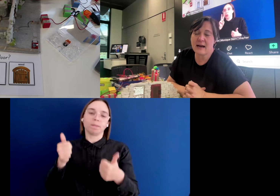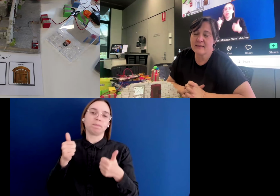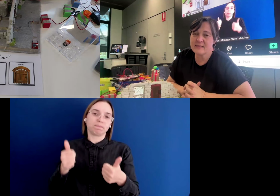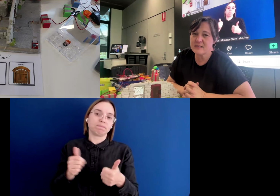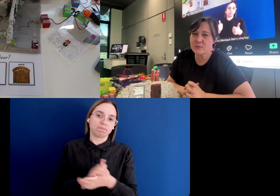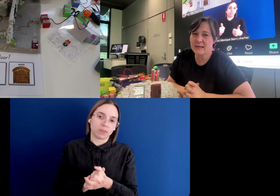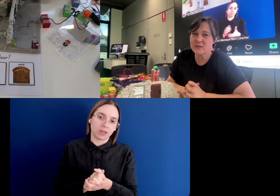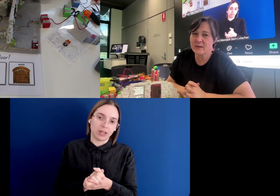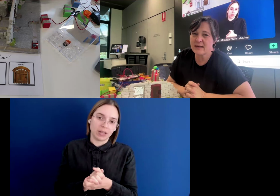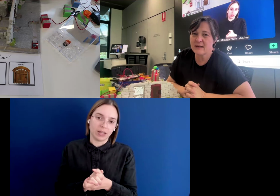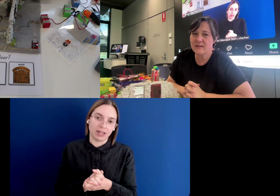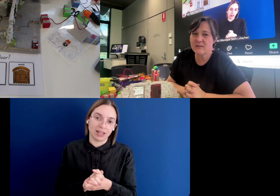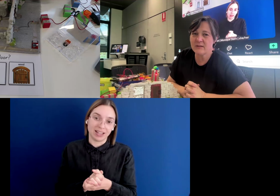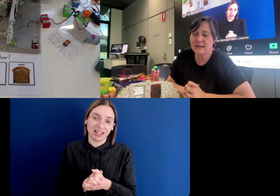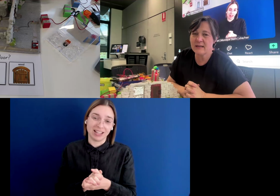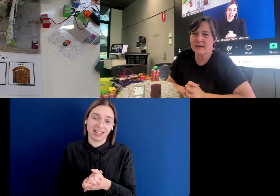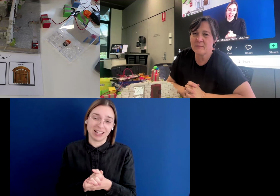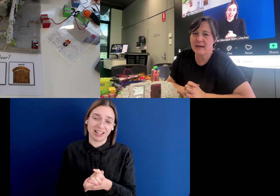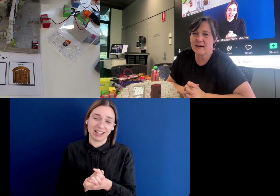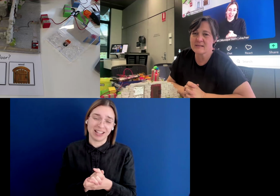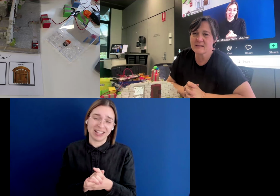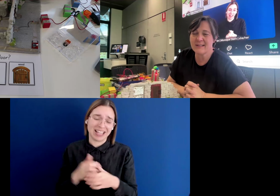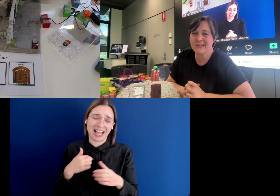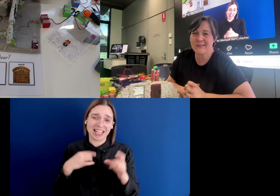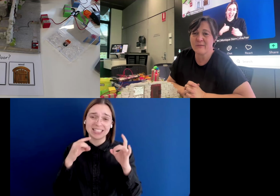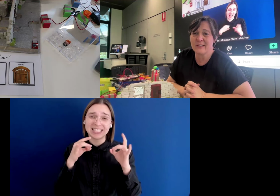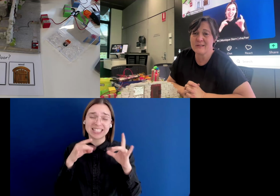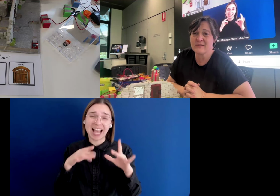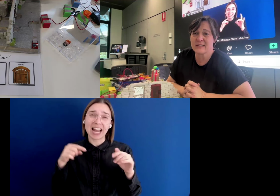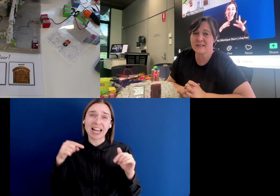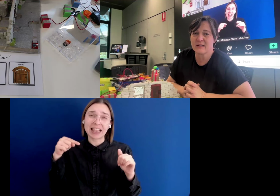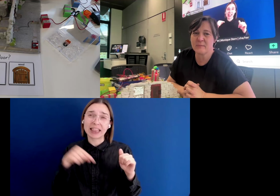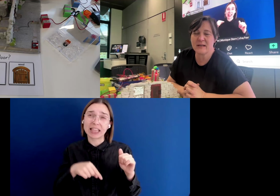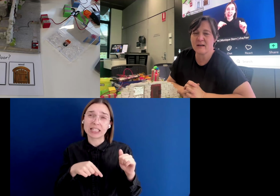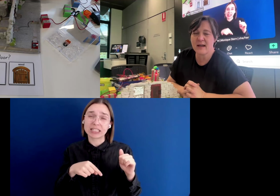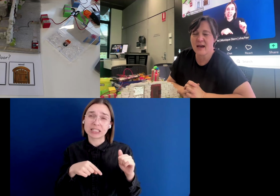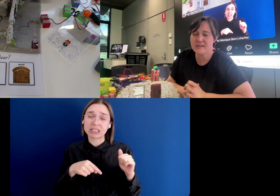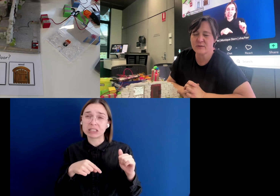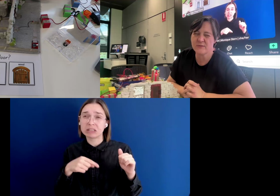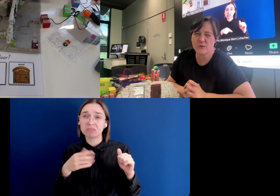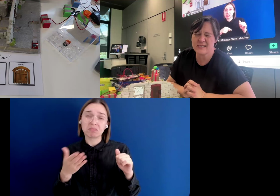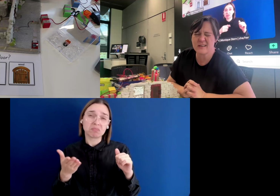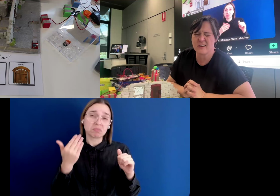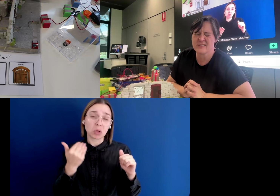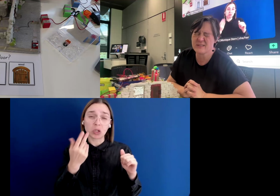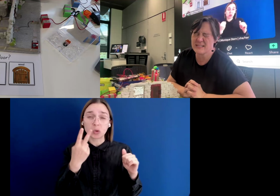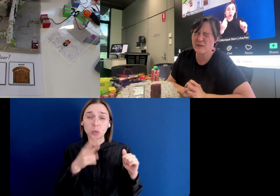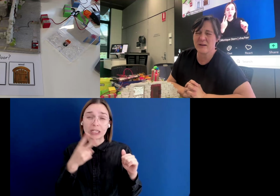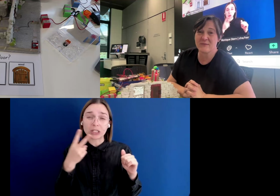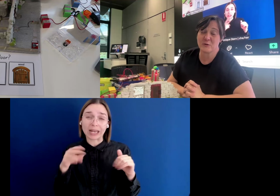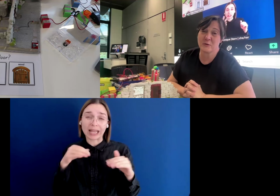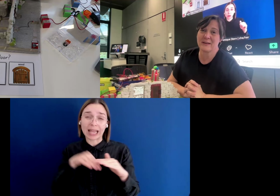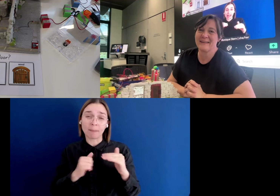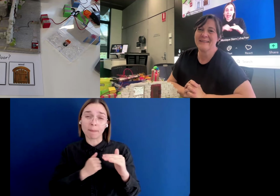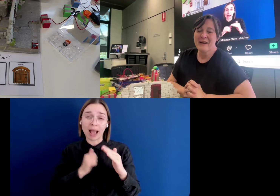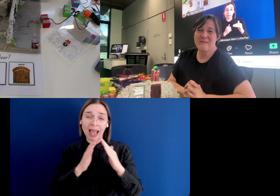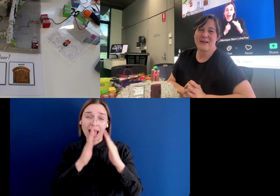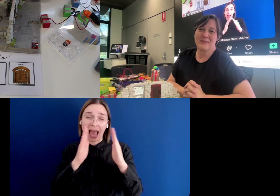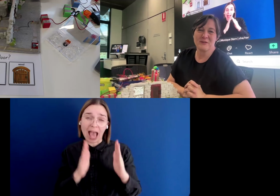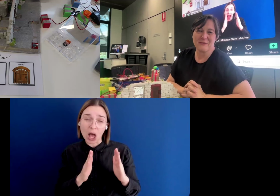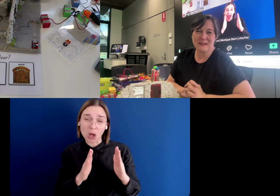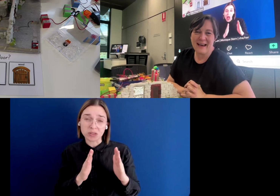I started this in 2020, in my house. I don't know that the videos have actually got any better, and I hate doing voiceovers, so it's not my fault.